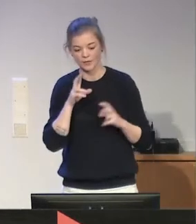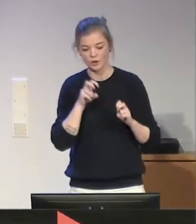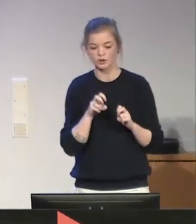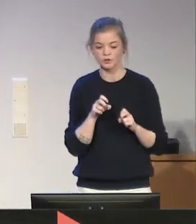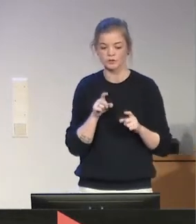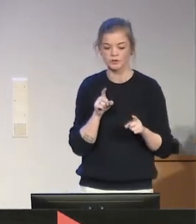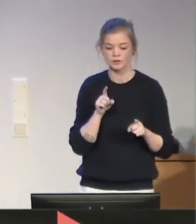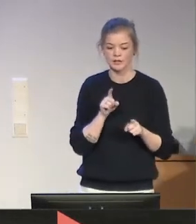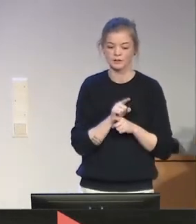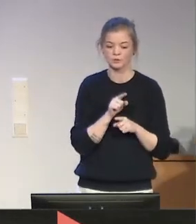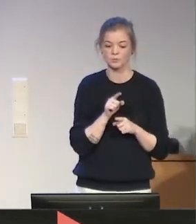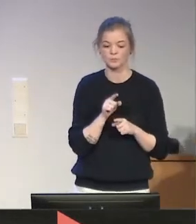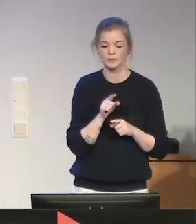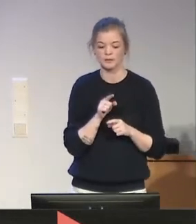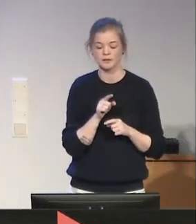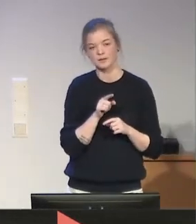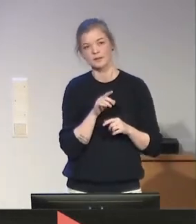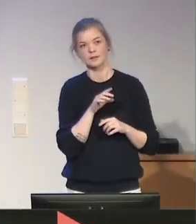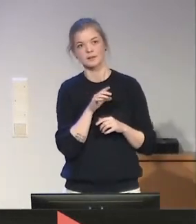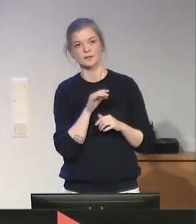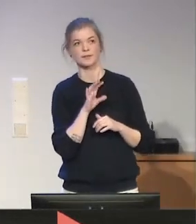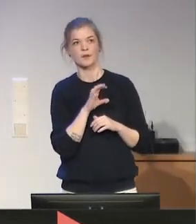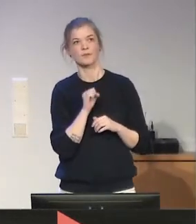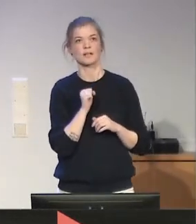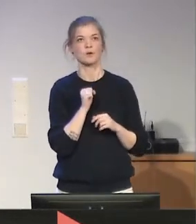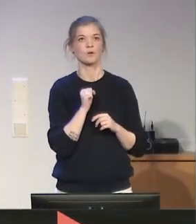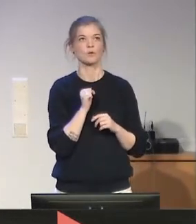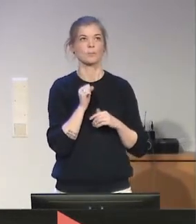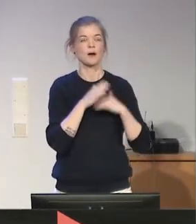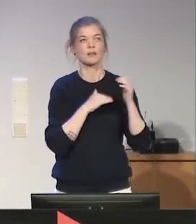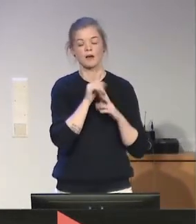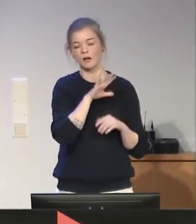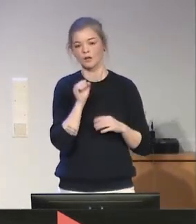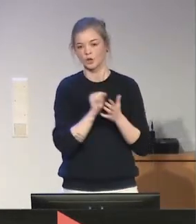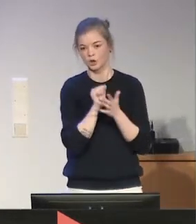real space blend analysis is